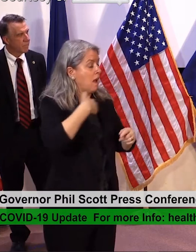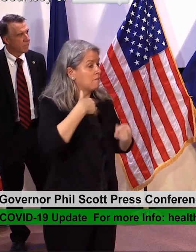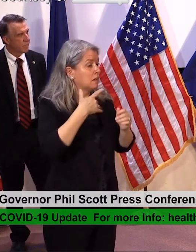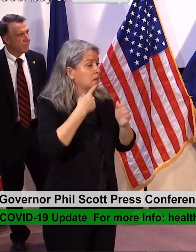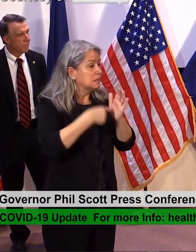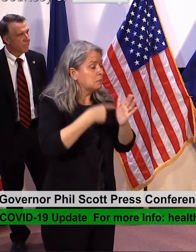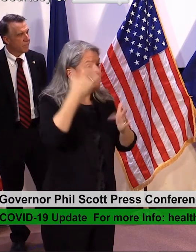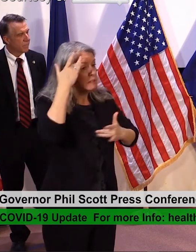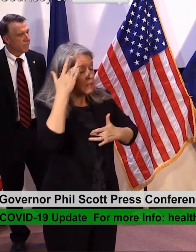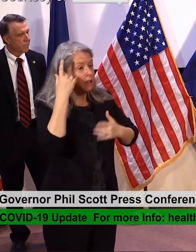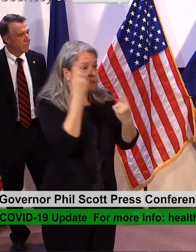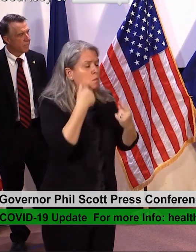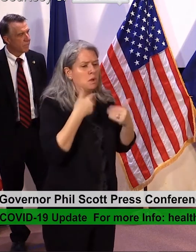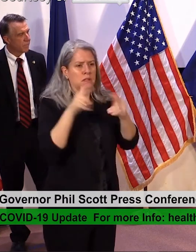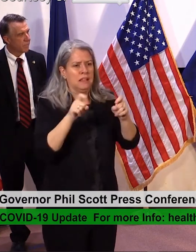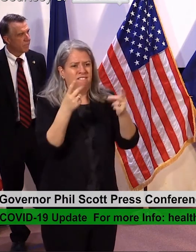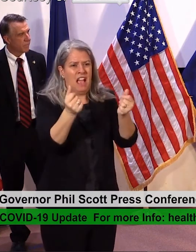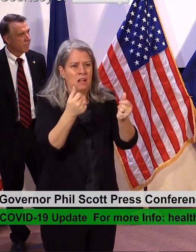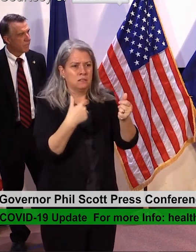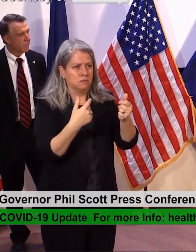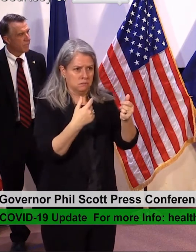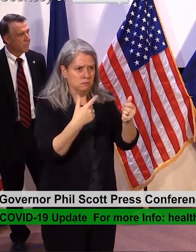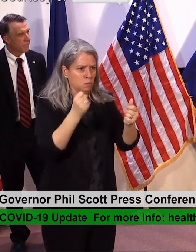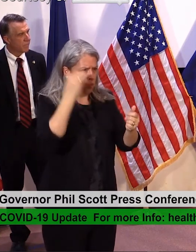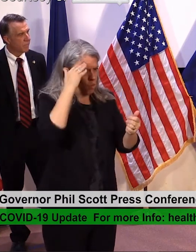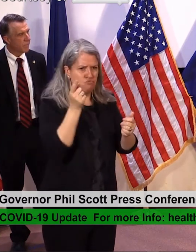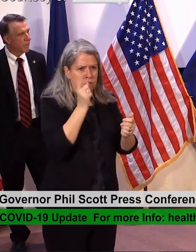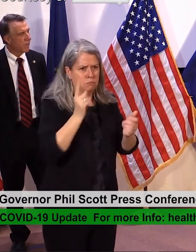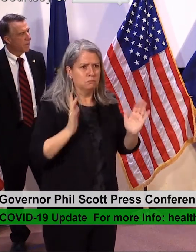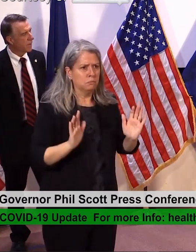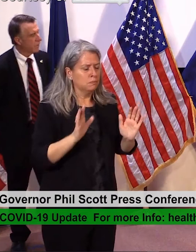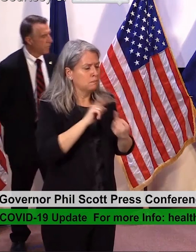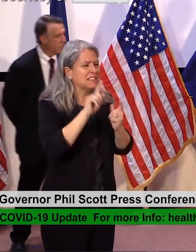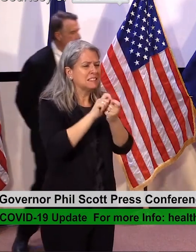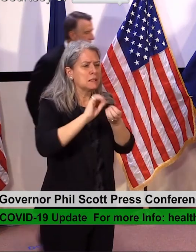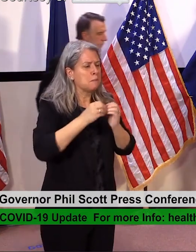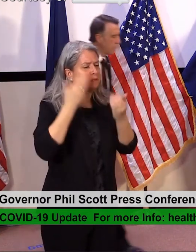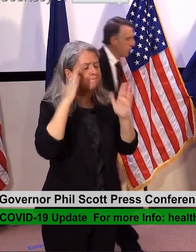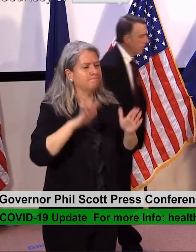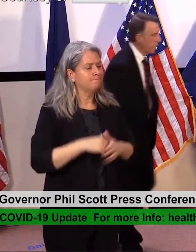possible, but I can't give you a precise number right this second.